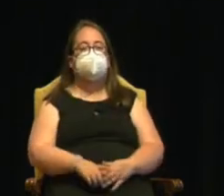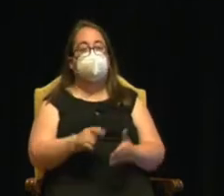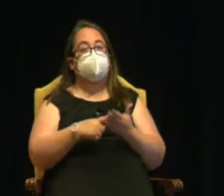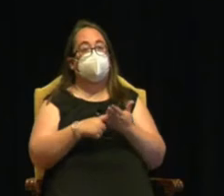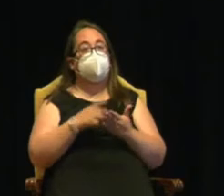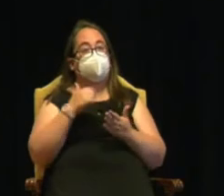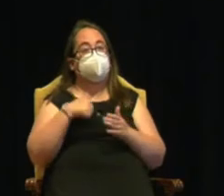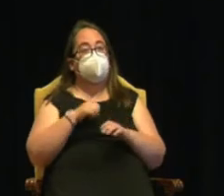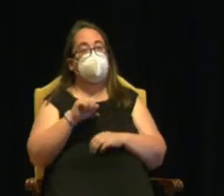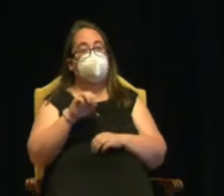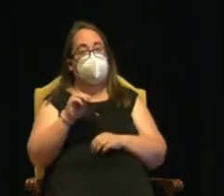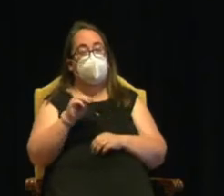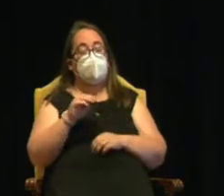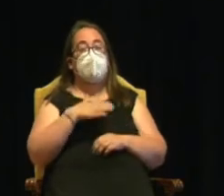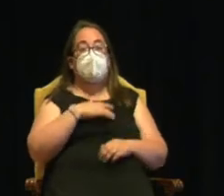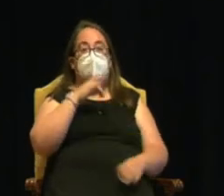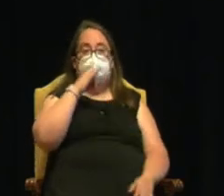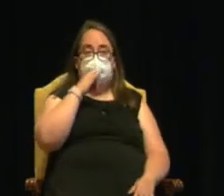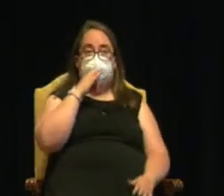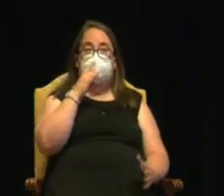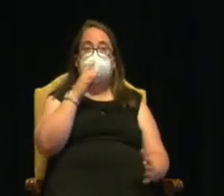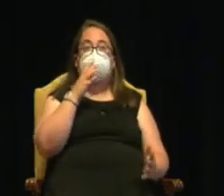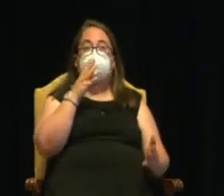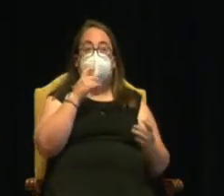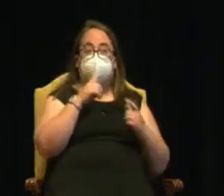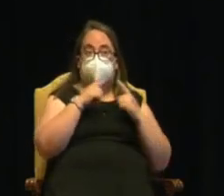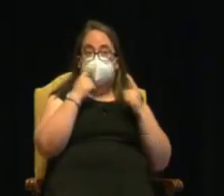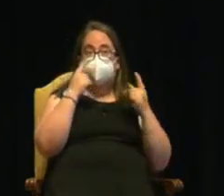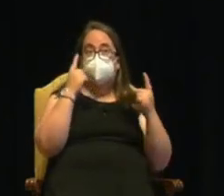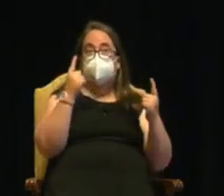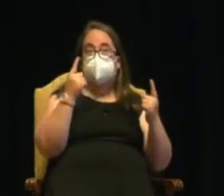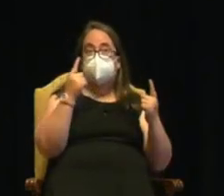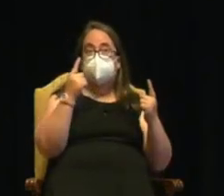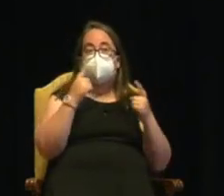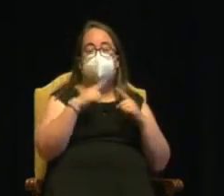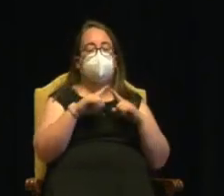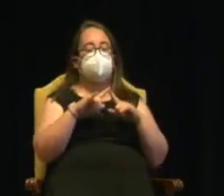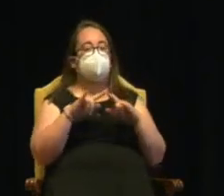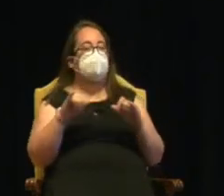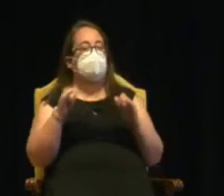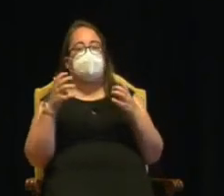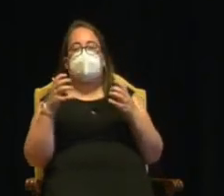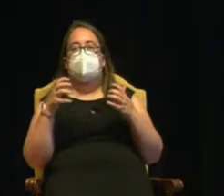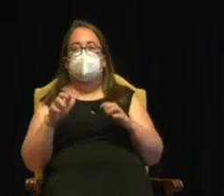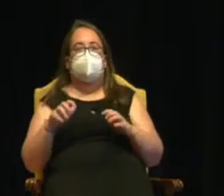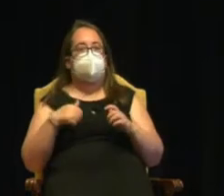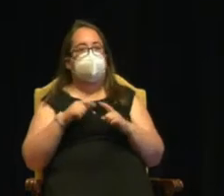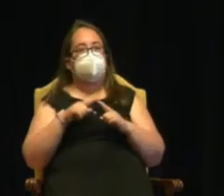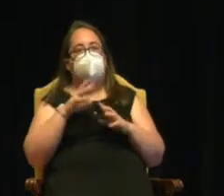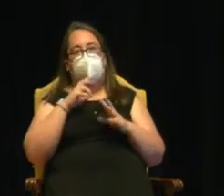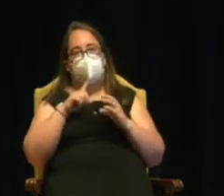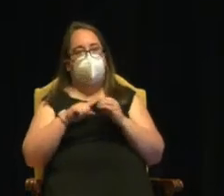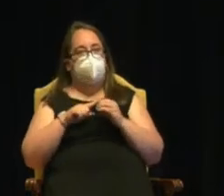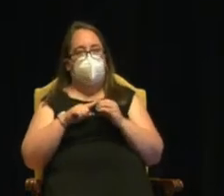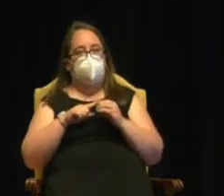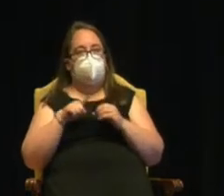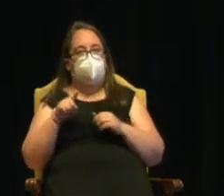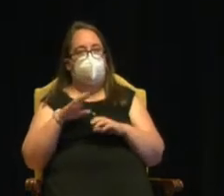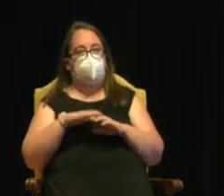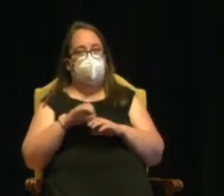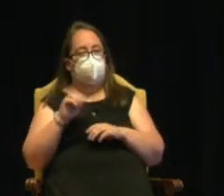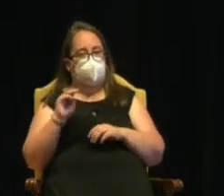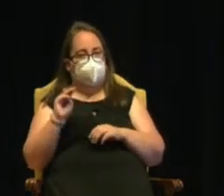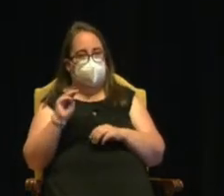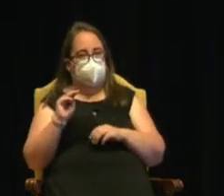media. And on the one hand, my kid wants to be famous. But on the other hand, she doesn't ever want me talking about her on social